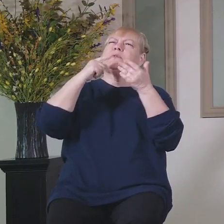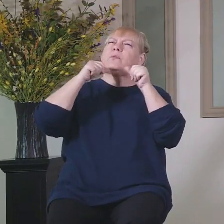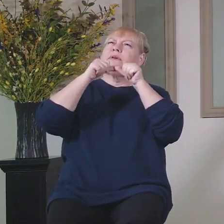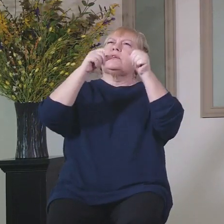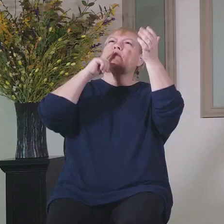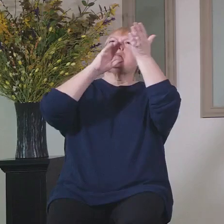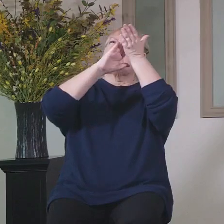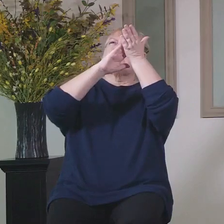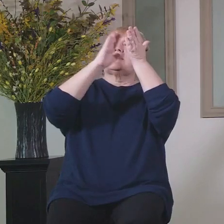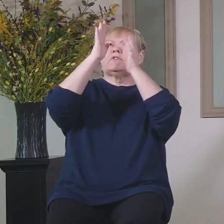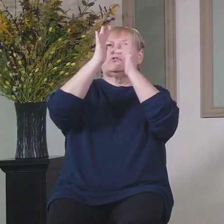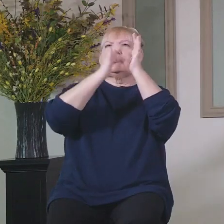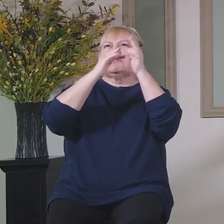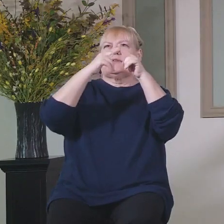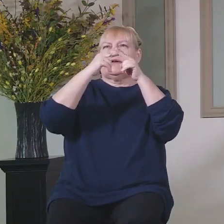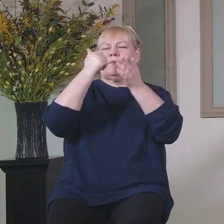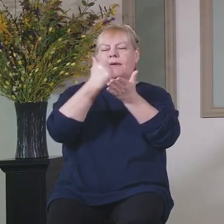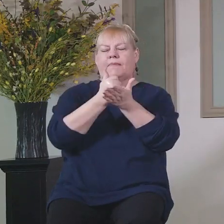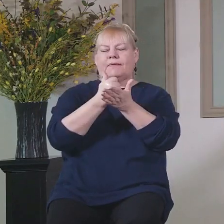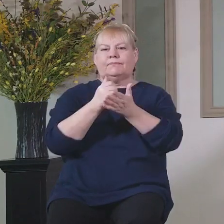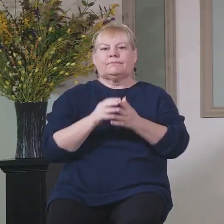In His name we pray.